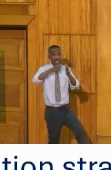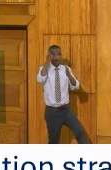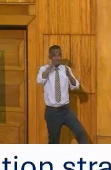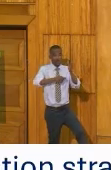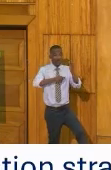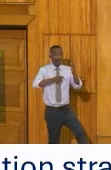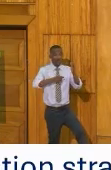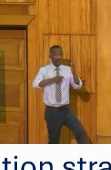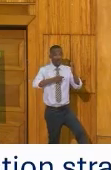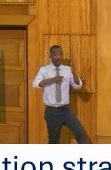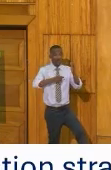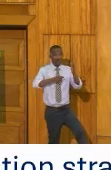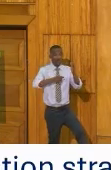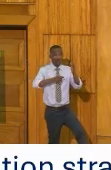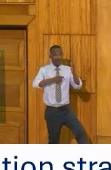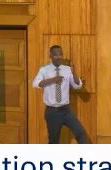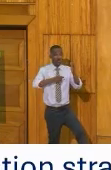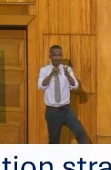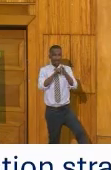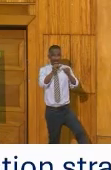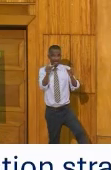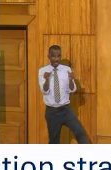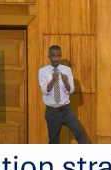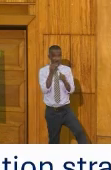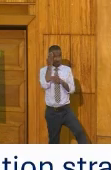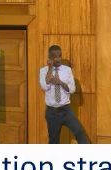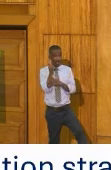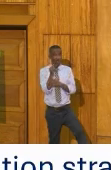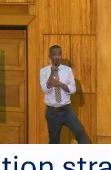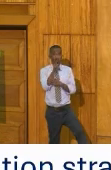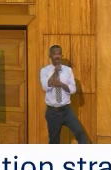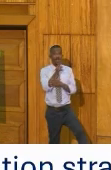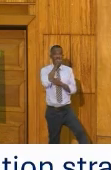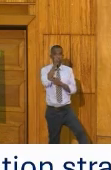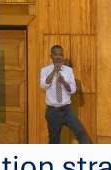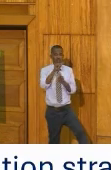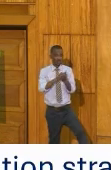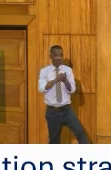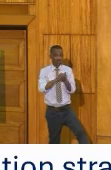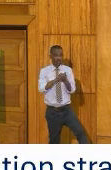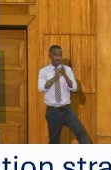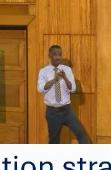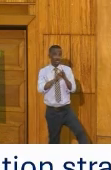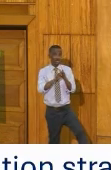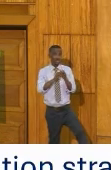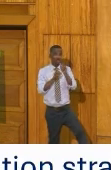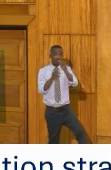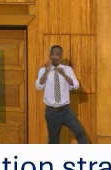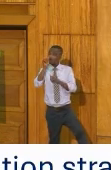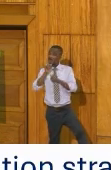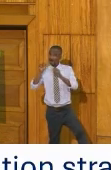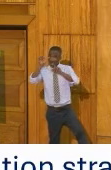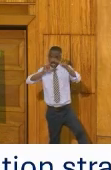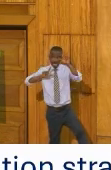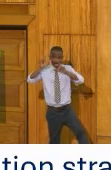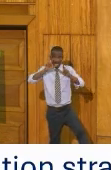optimization strategies in this area. Meaning that one of them is to ensure, for instance, that the private laboratories